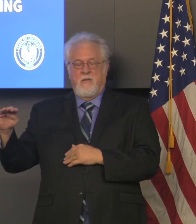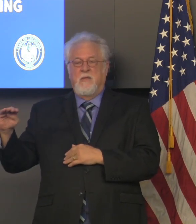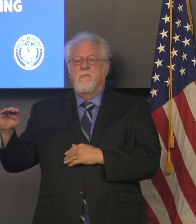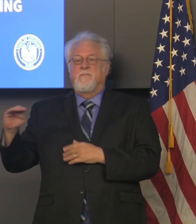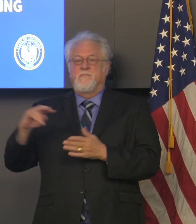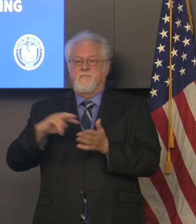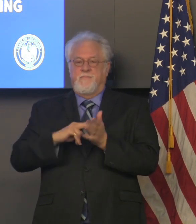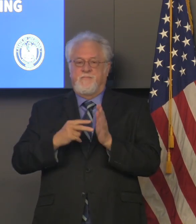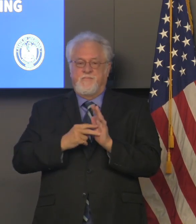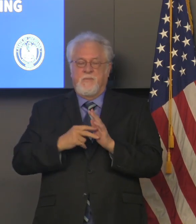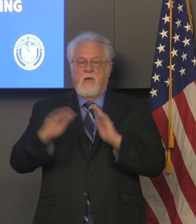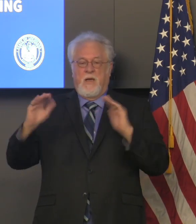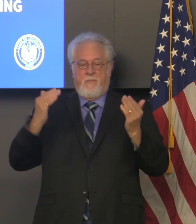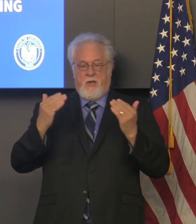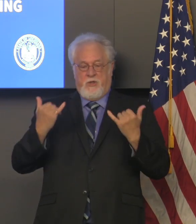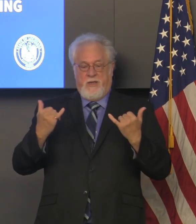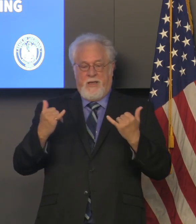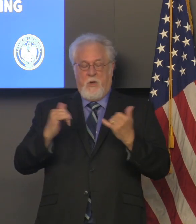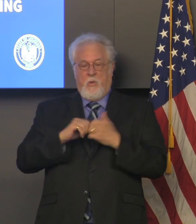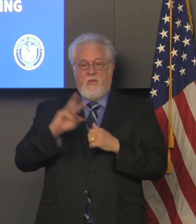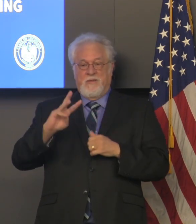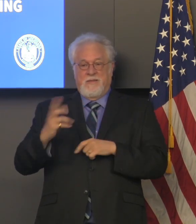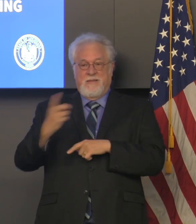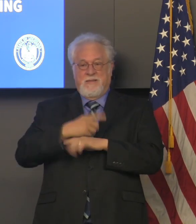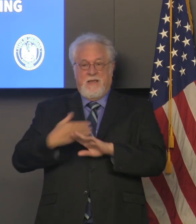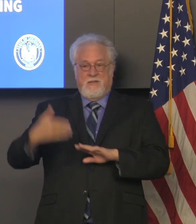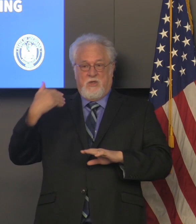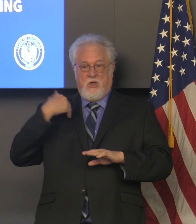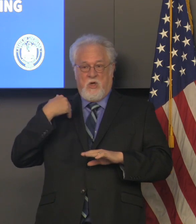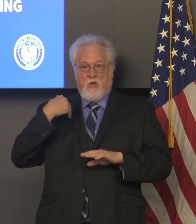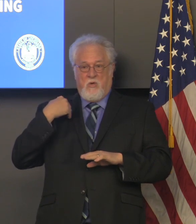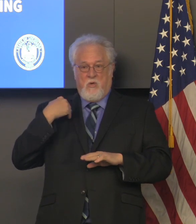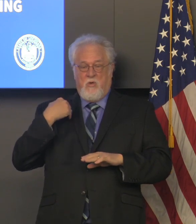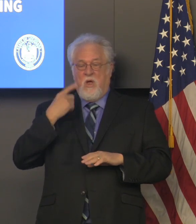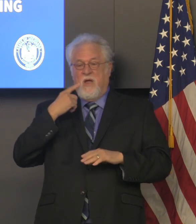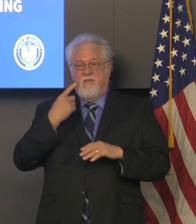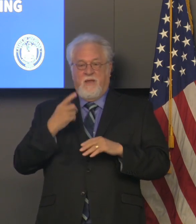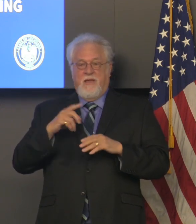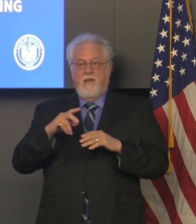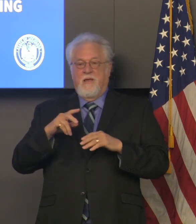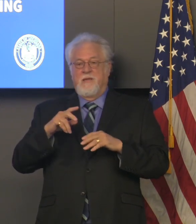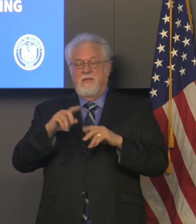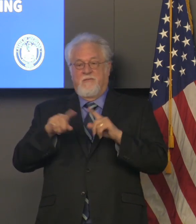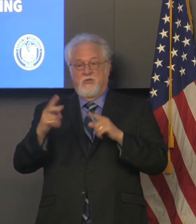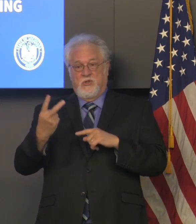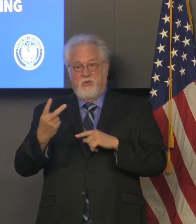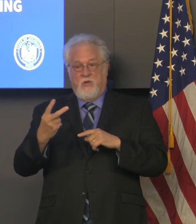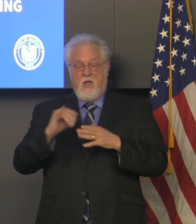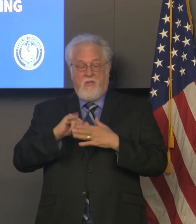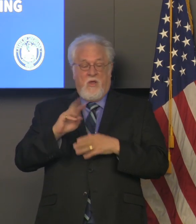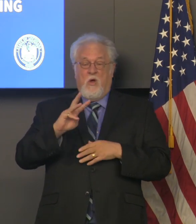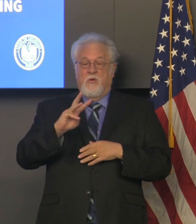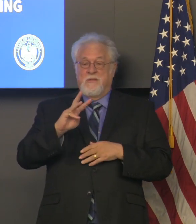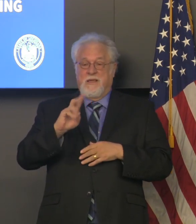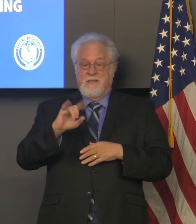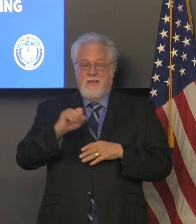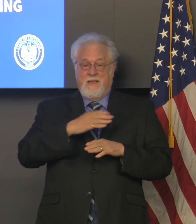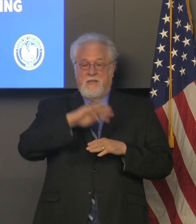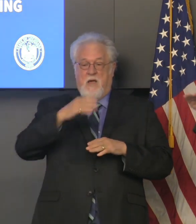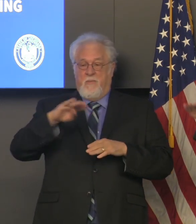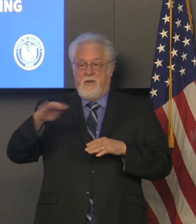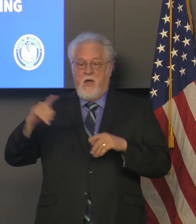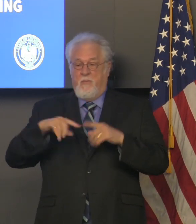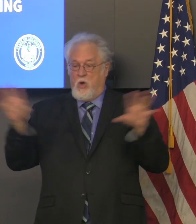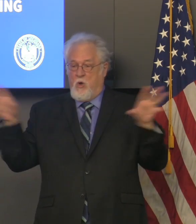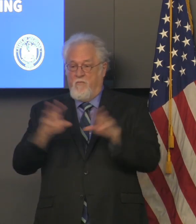been flat, if you compare today's number to 6 days ago, it's only a difference of 2. Now, within those 6 days, it went up and down, but